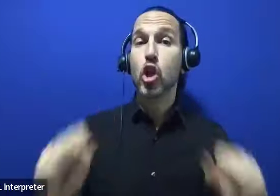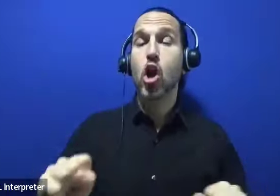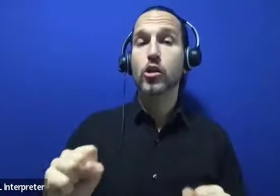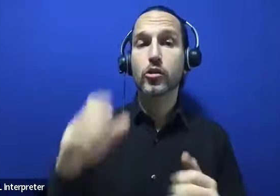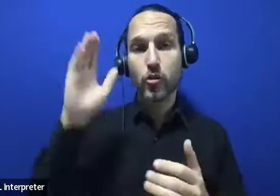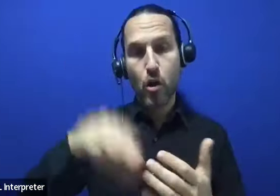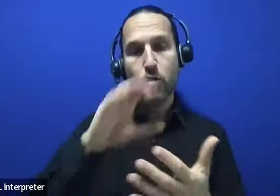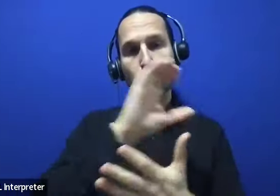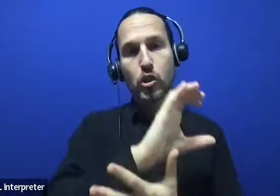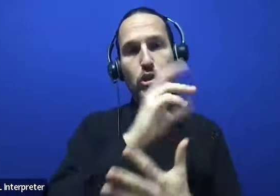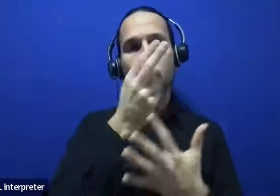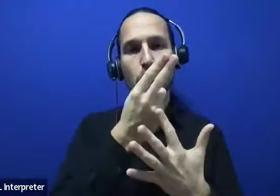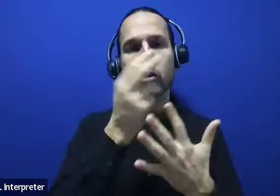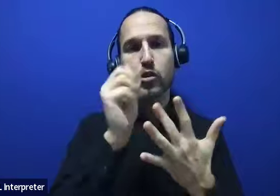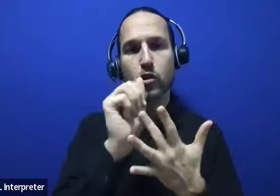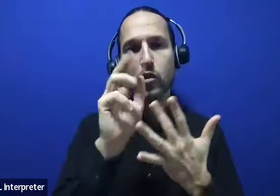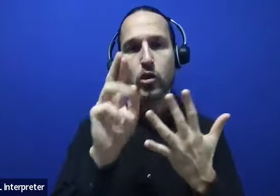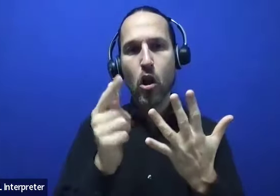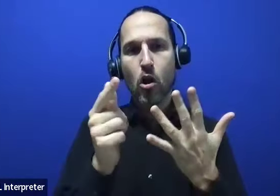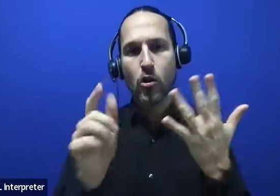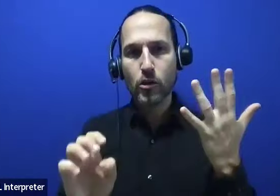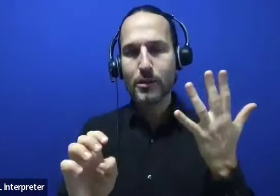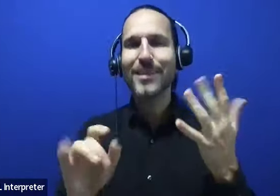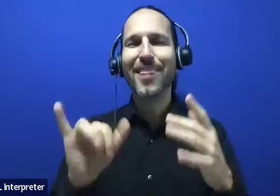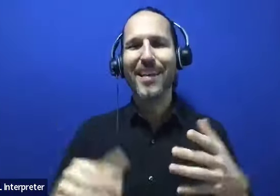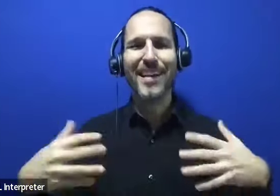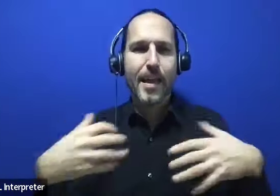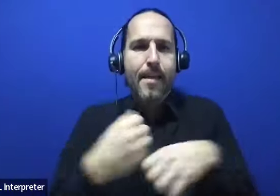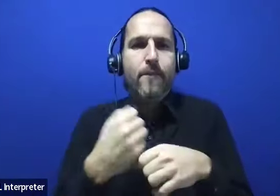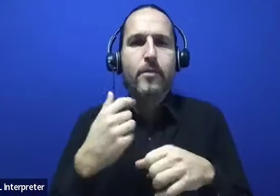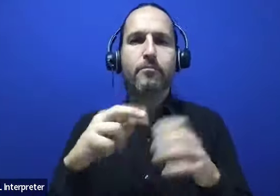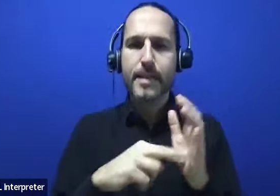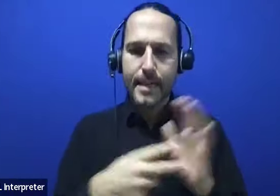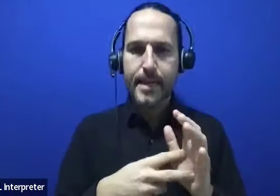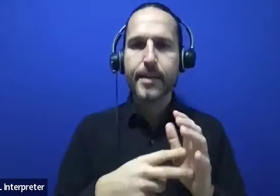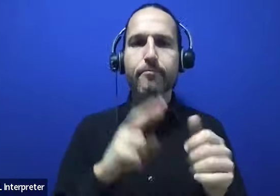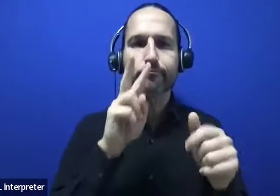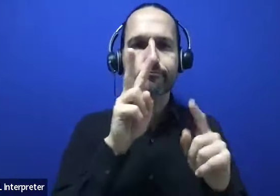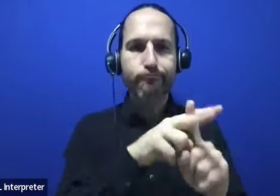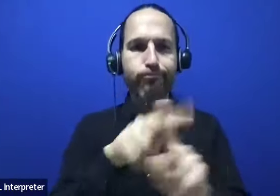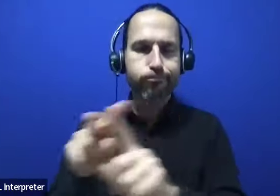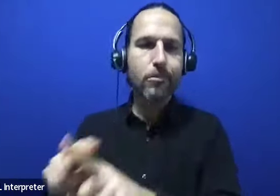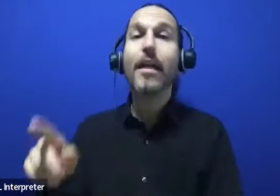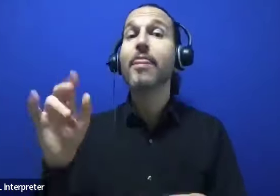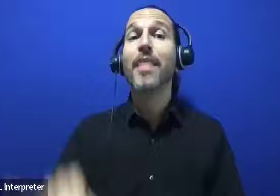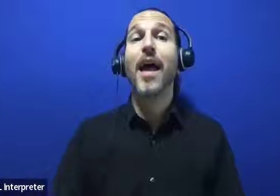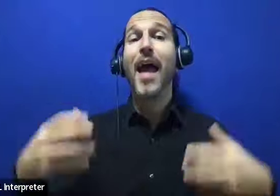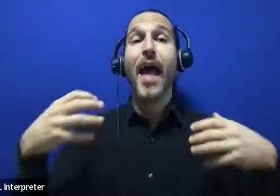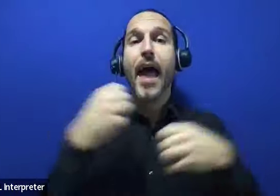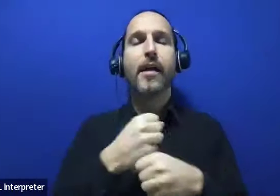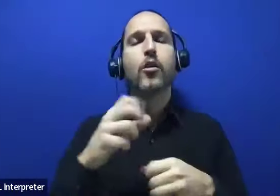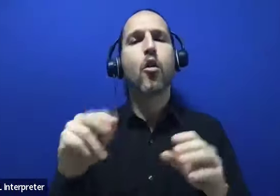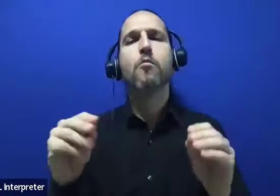letter stands for something, for a specific set of birth defects. We don't use the acronym anymore for